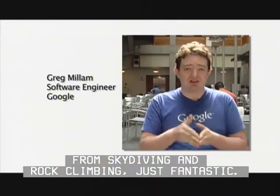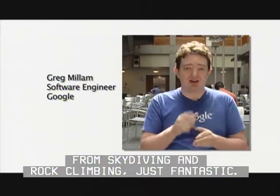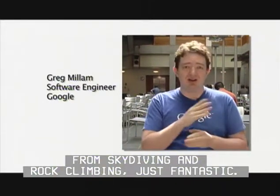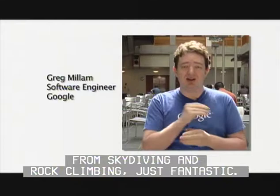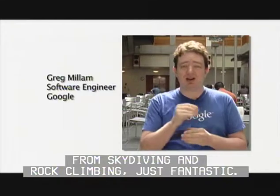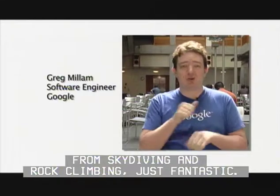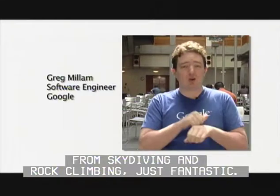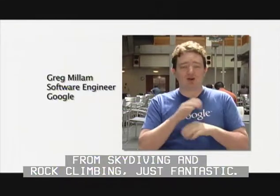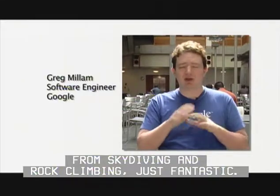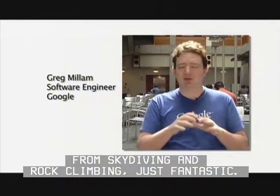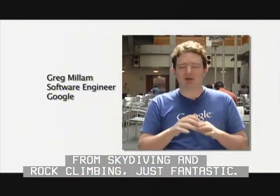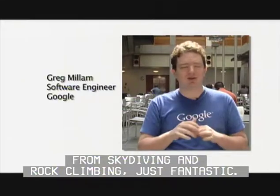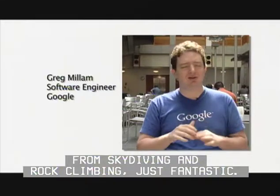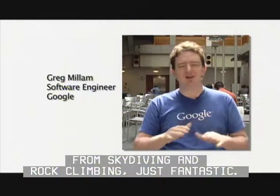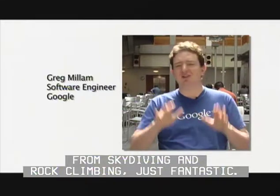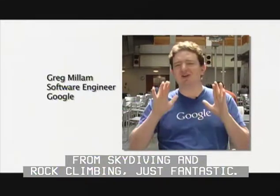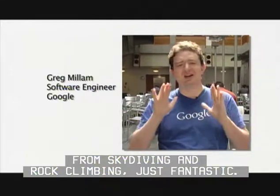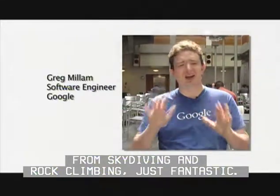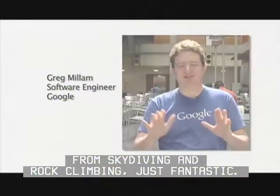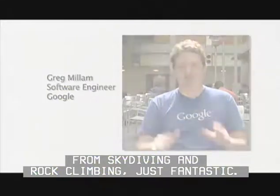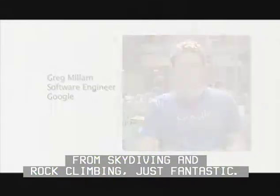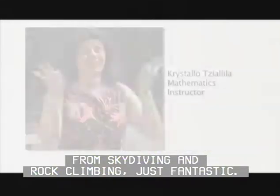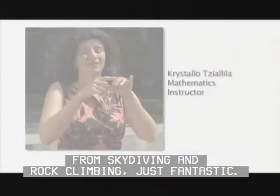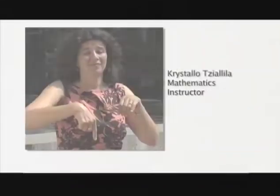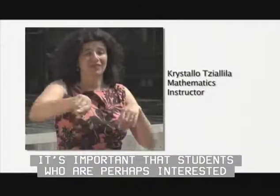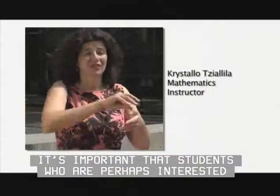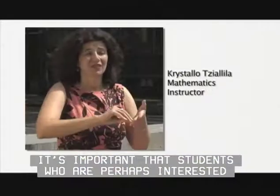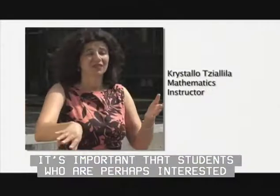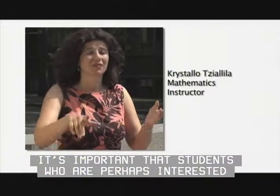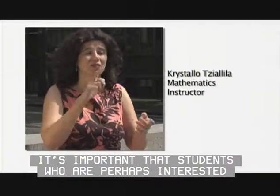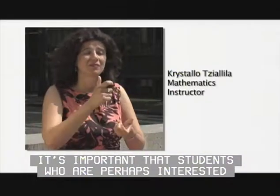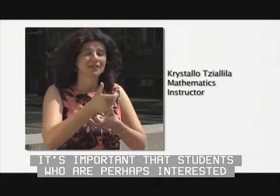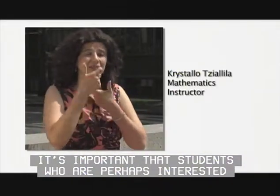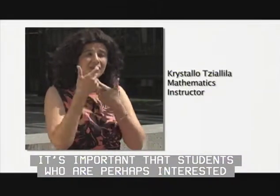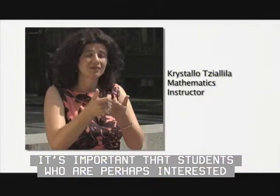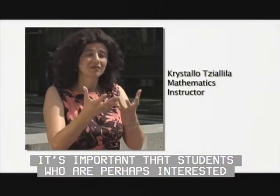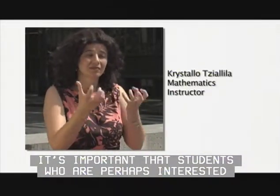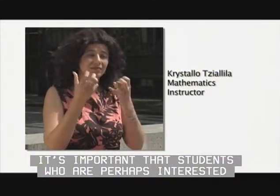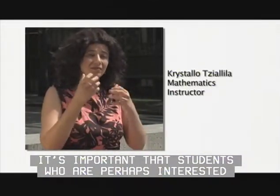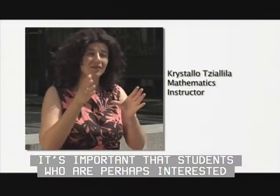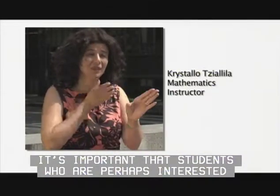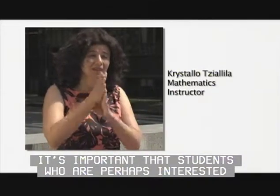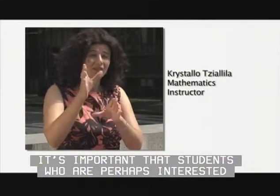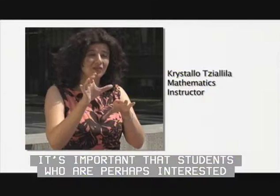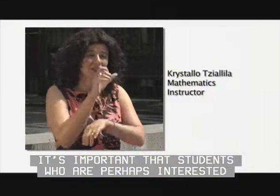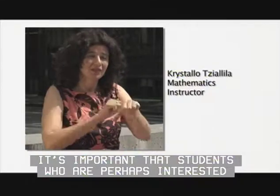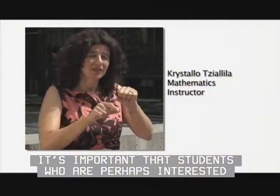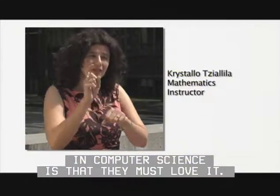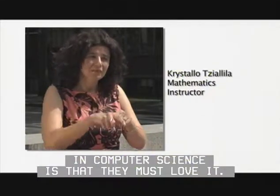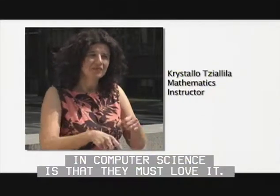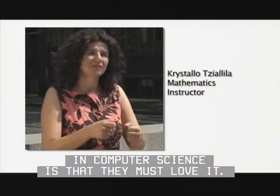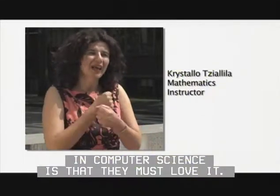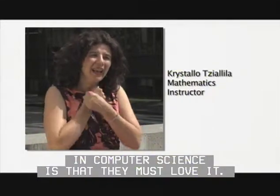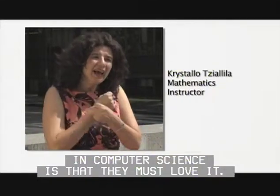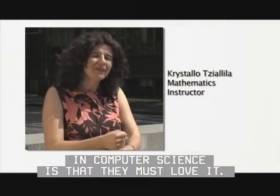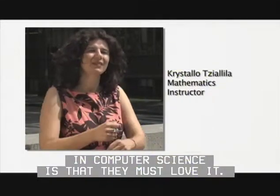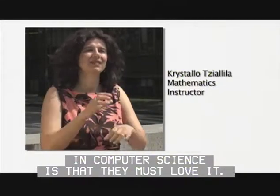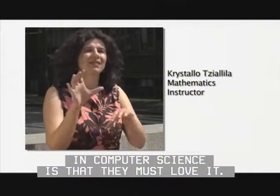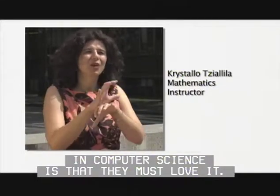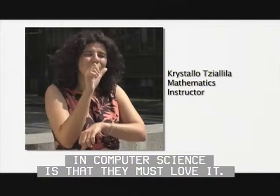skydiving and rock climbing. Just fantastic. It's important that students who are perhaps interested in computer science is